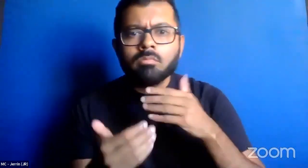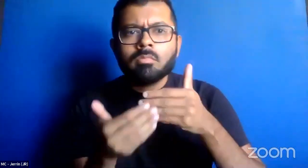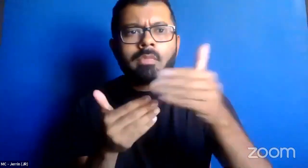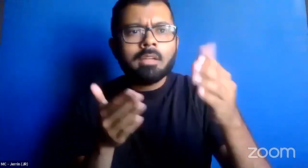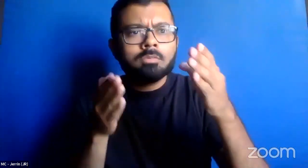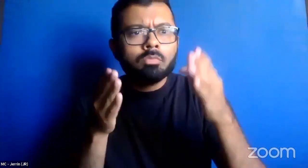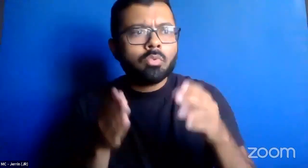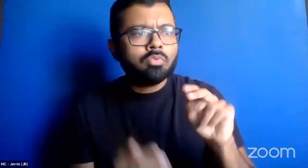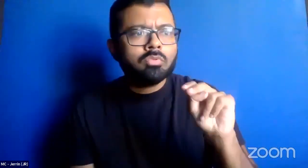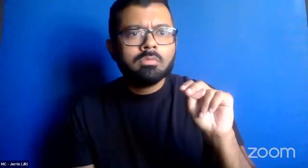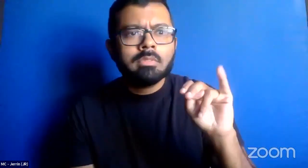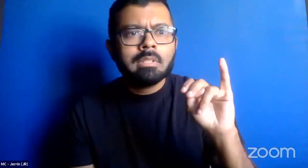I think next will be Nicole.